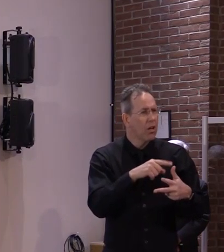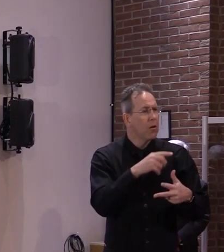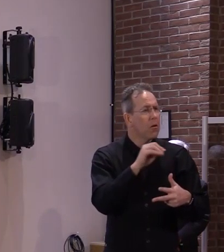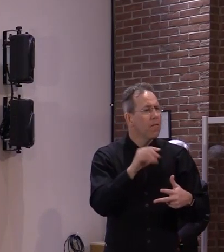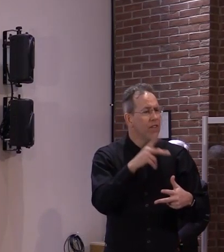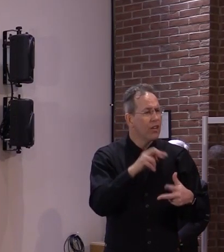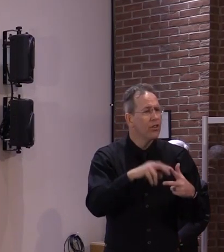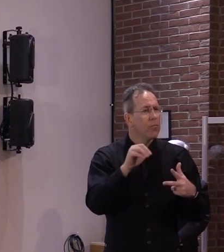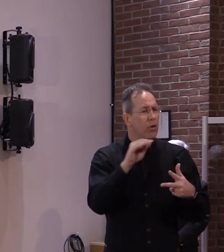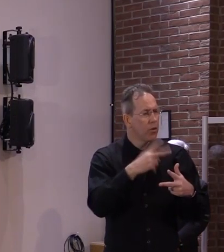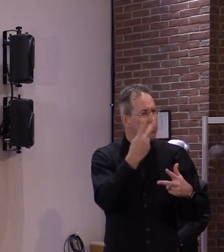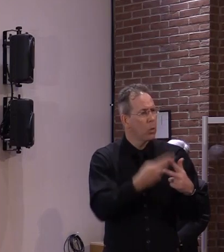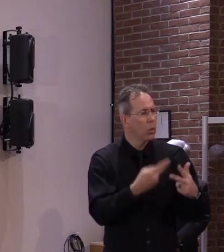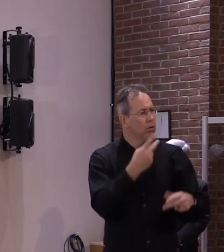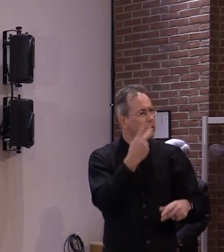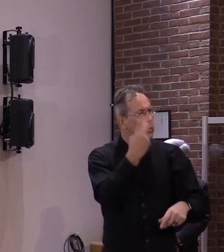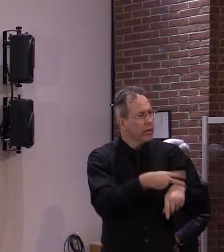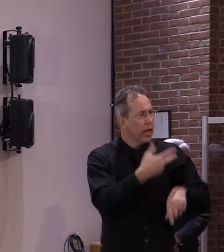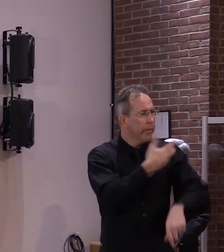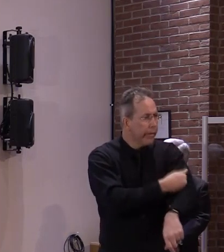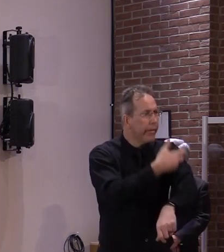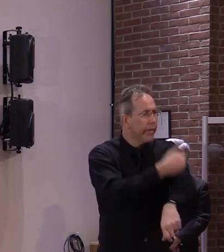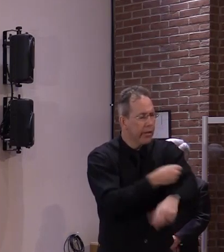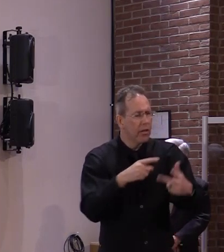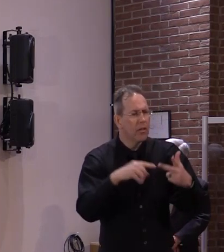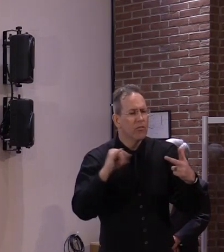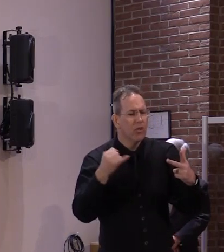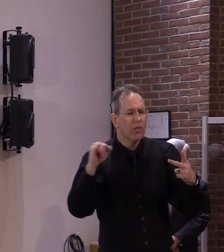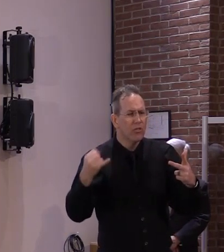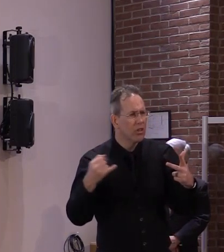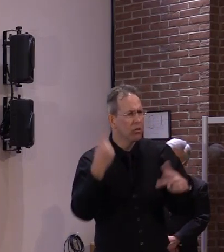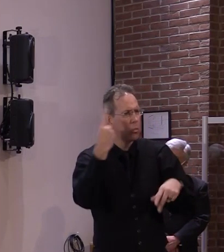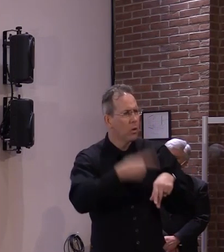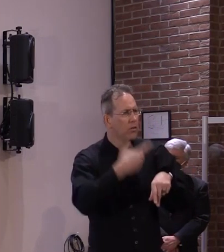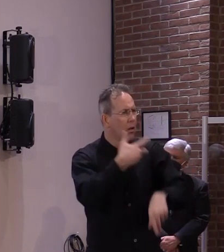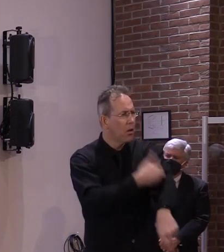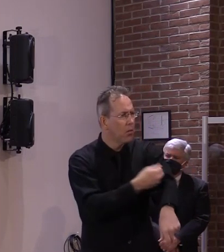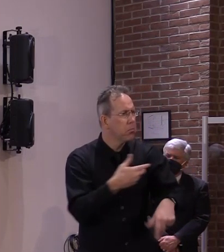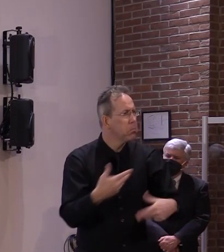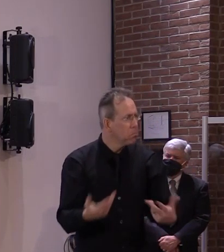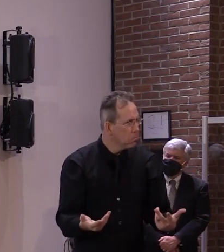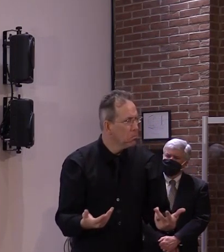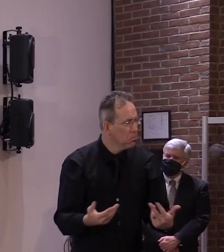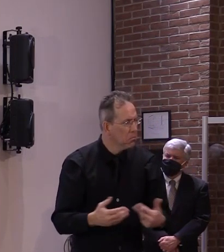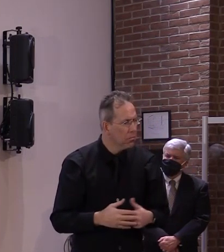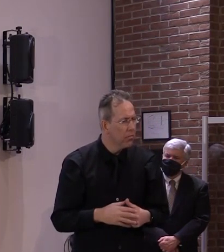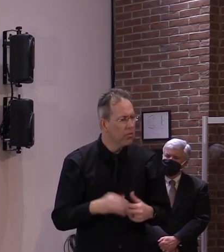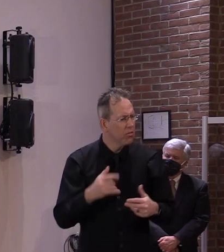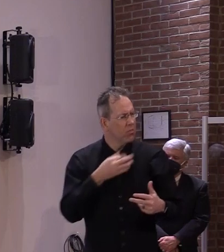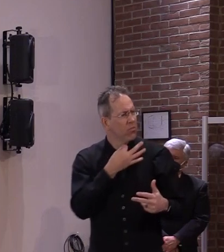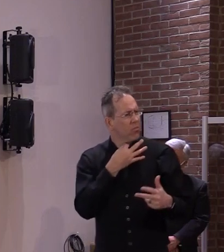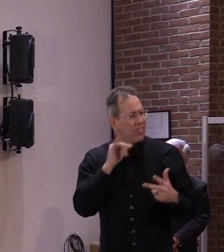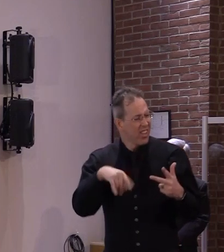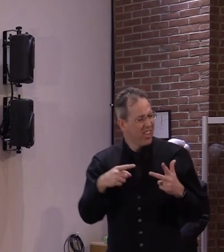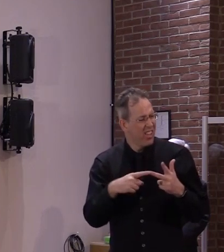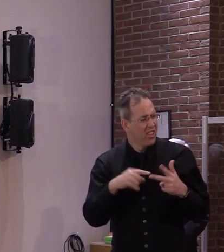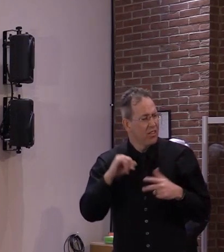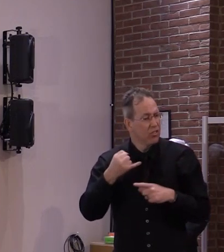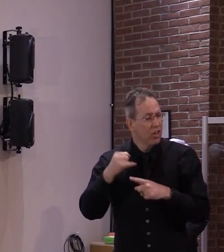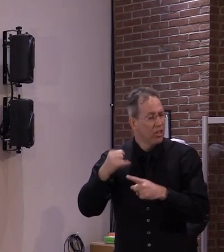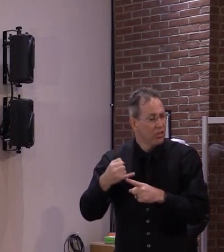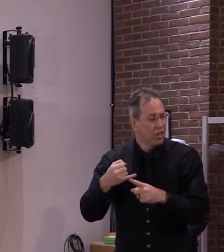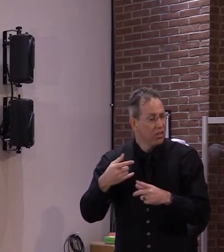about 66% effective compared to the higher effectiveness of Moderna and Pfizer. So I'm just wondering if how this data is going to